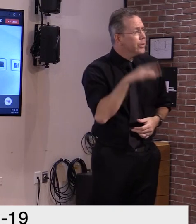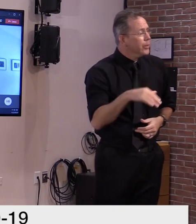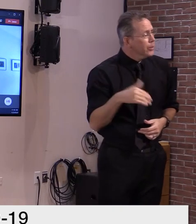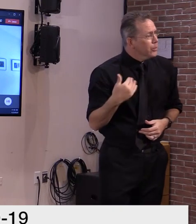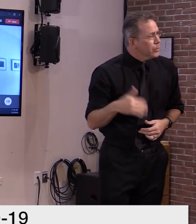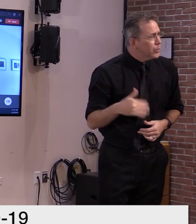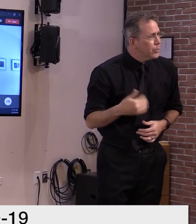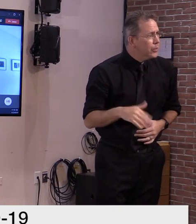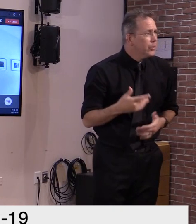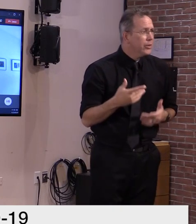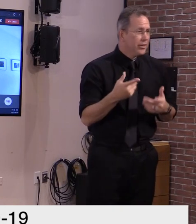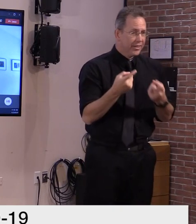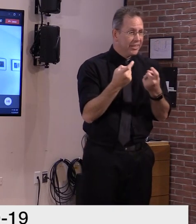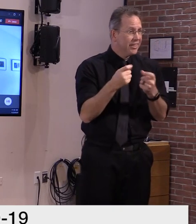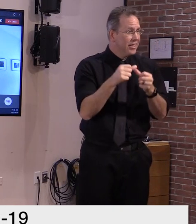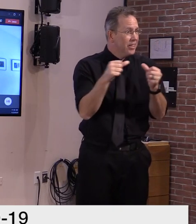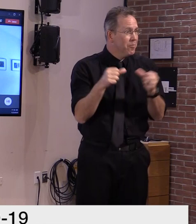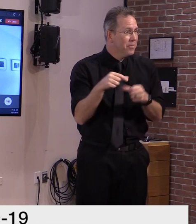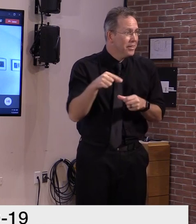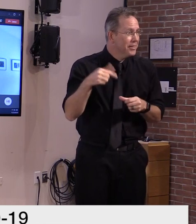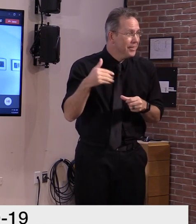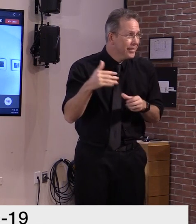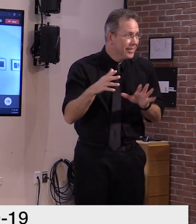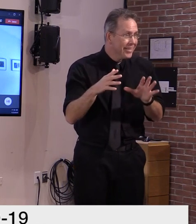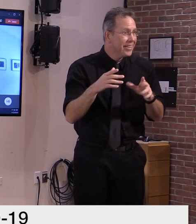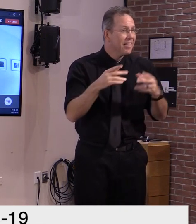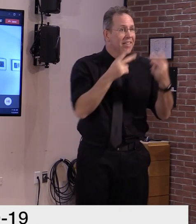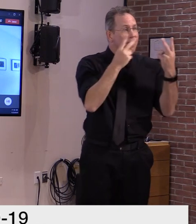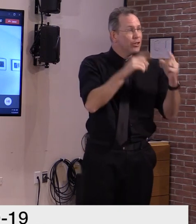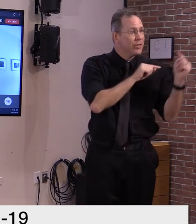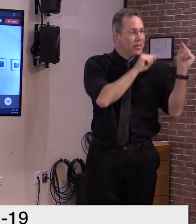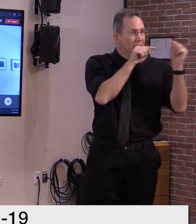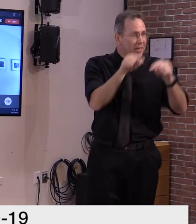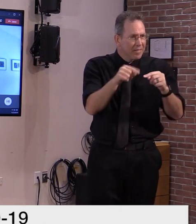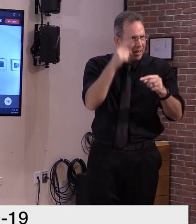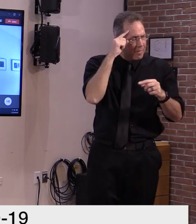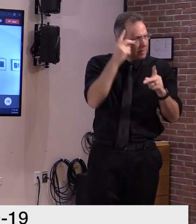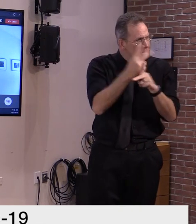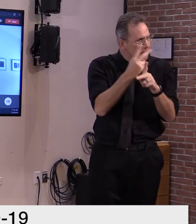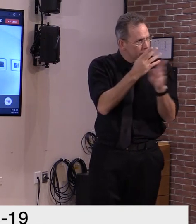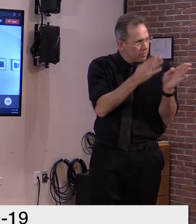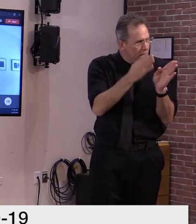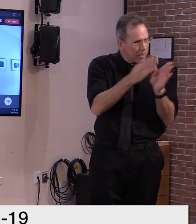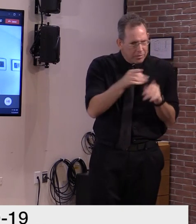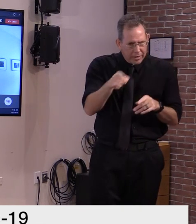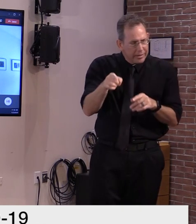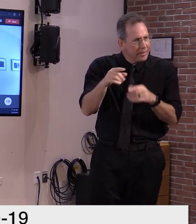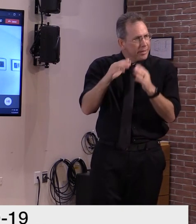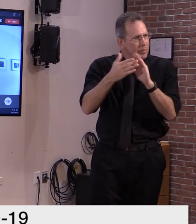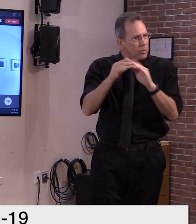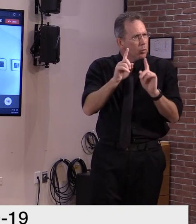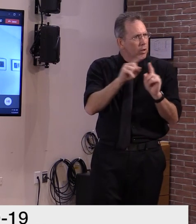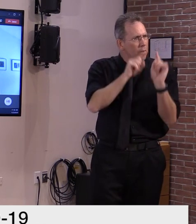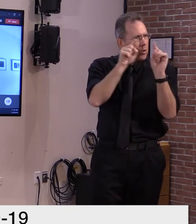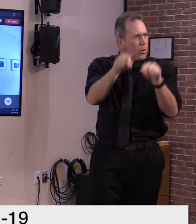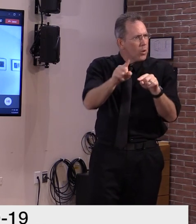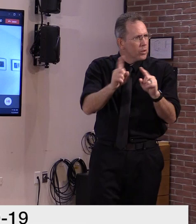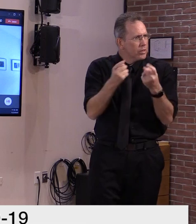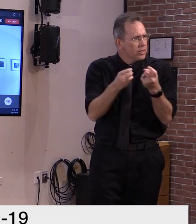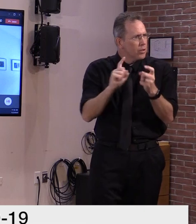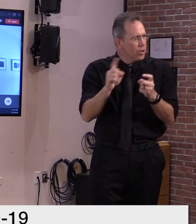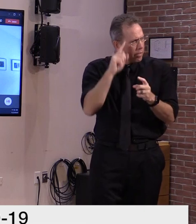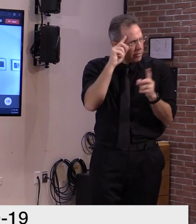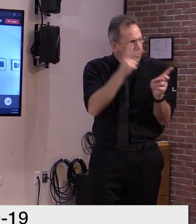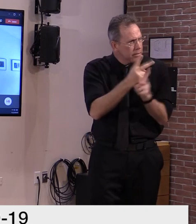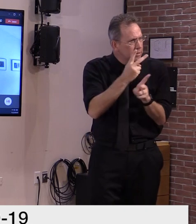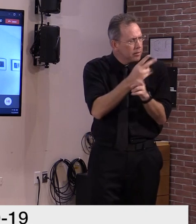skiers and the guests of the skiers. That's one of the reasons why the governor and the Agency of Commerce and the legislature